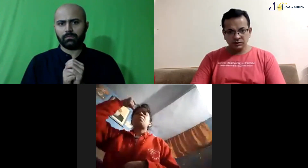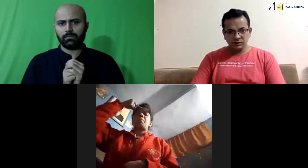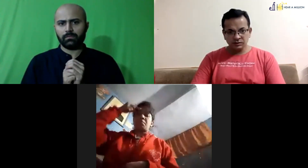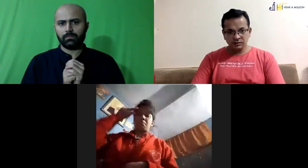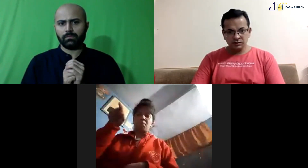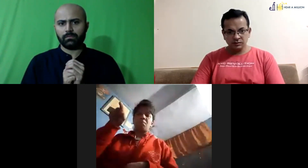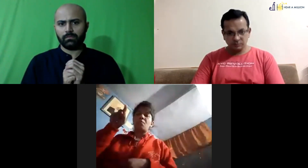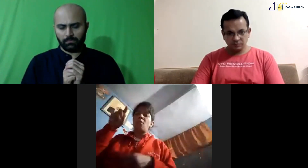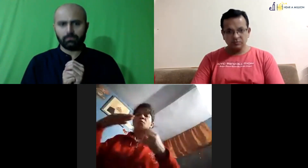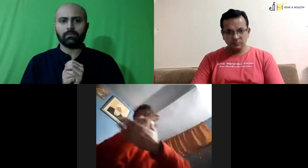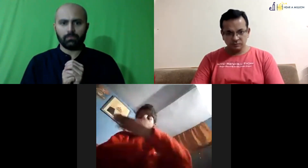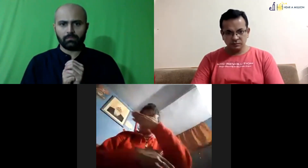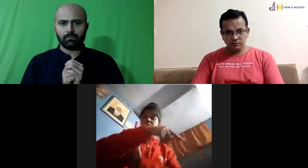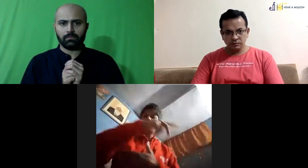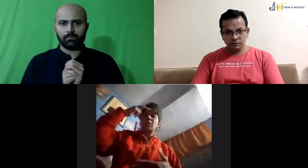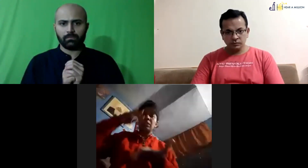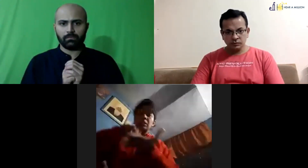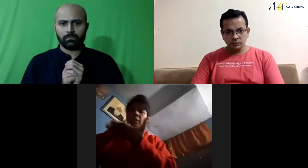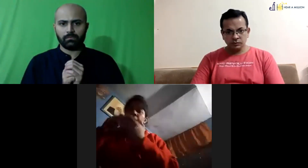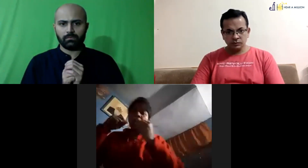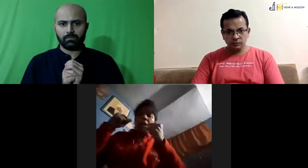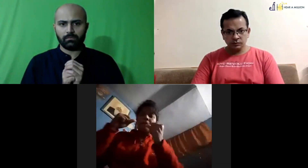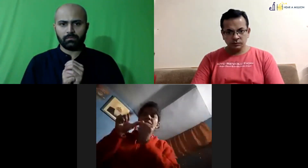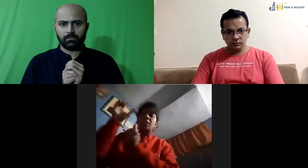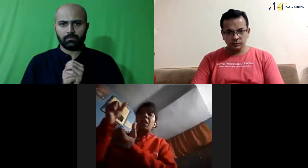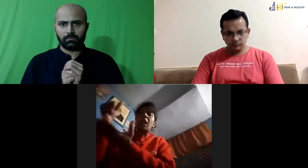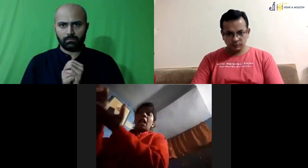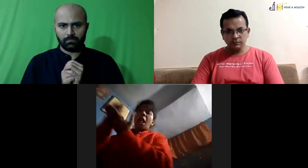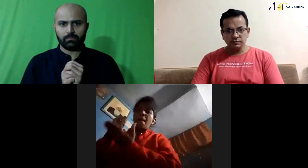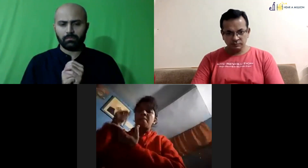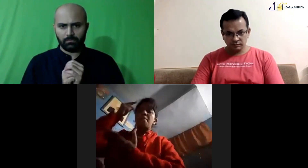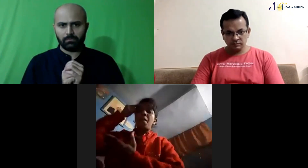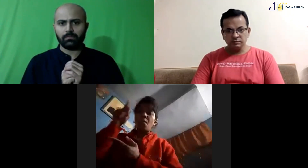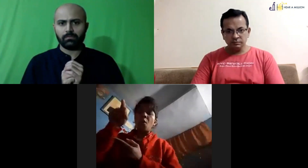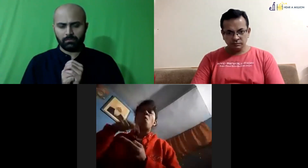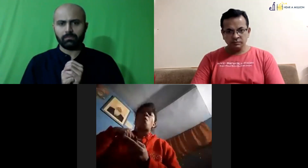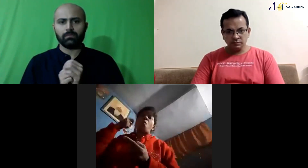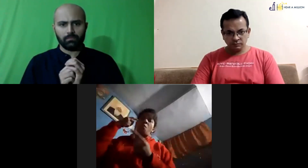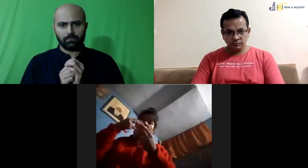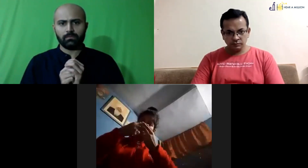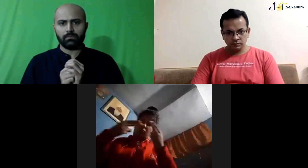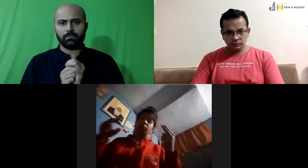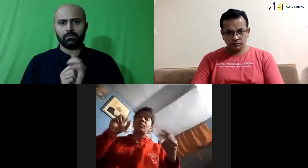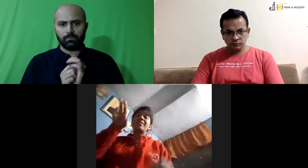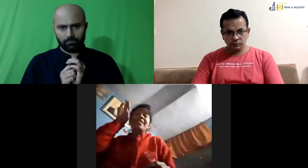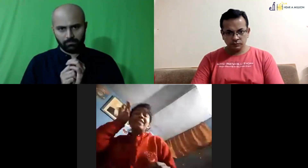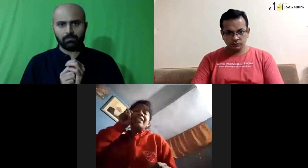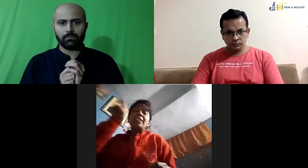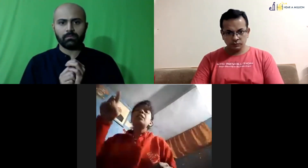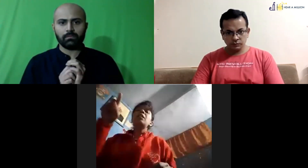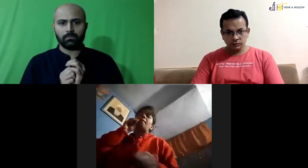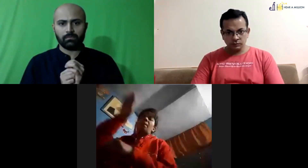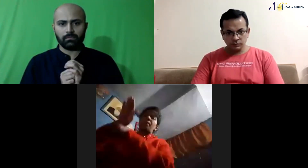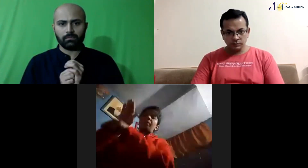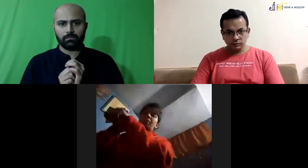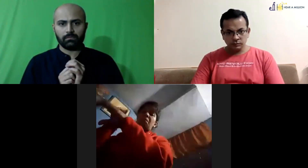I learned it from Ravneet that and also the disability, the person who is deaf, who